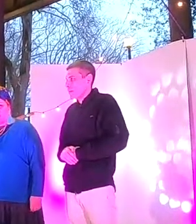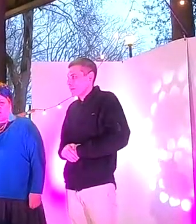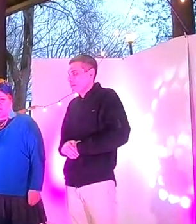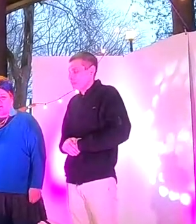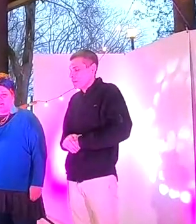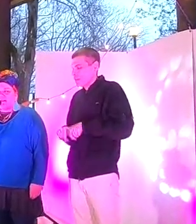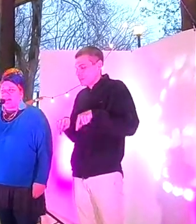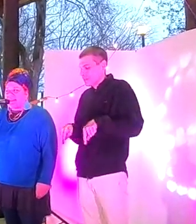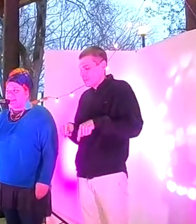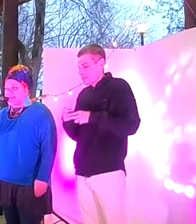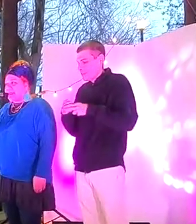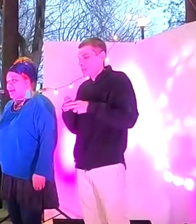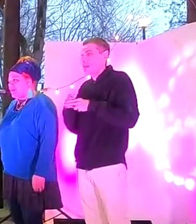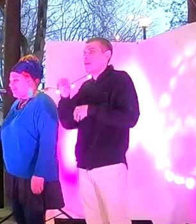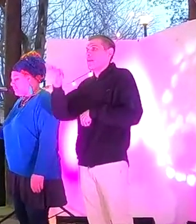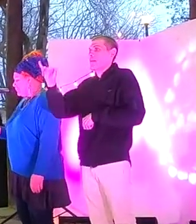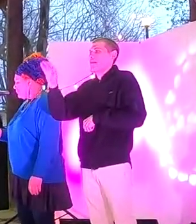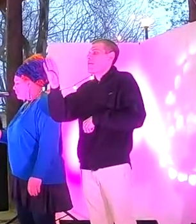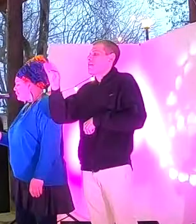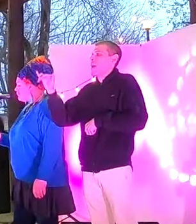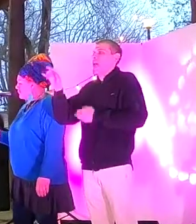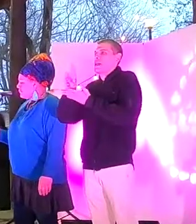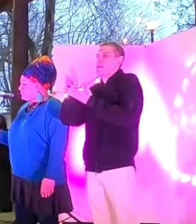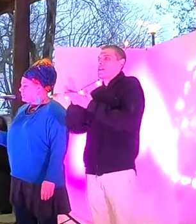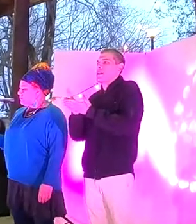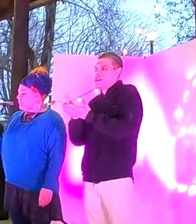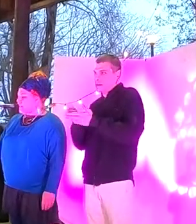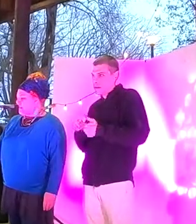This is called By Design.